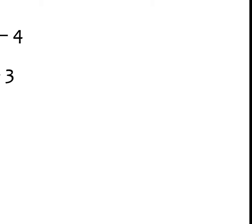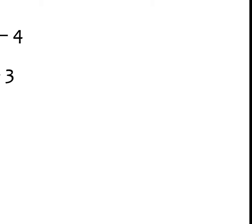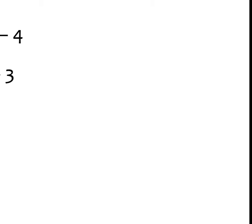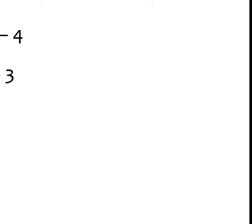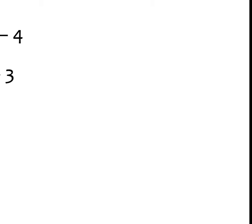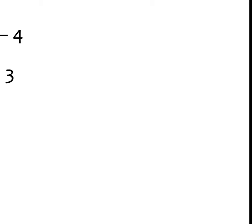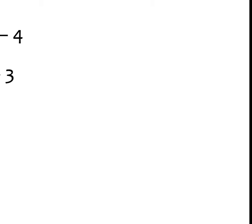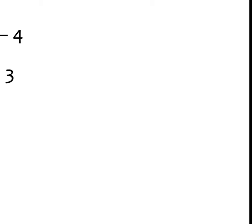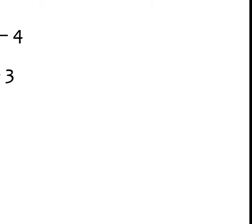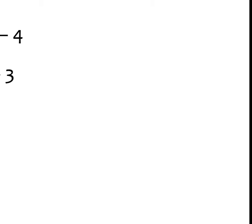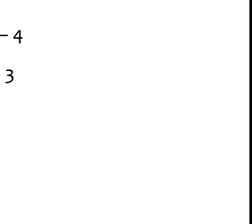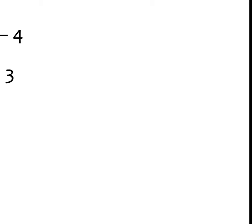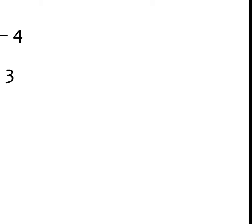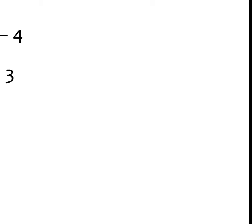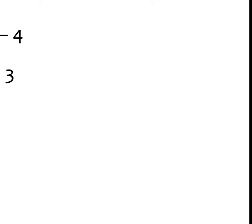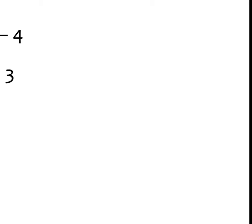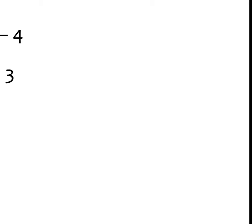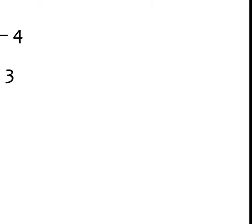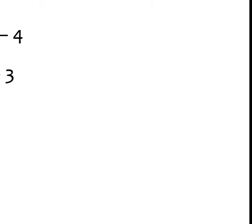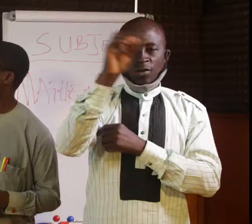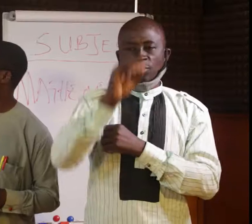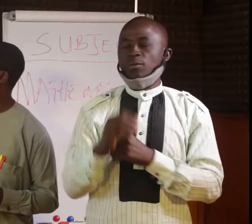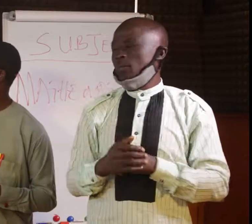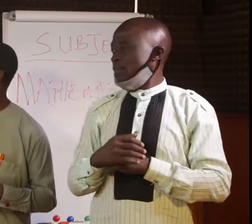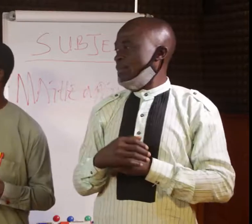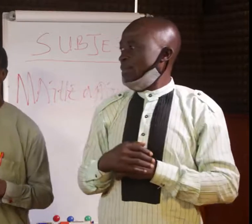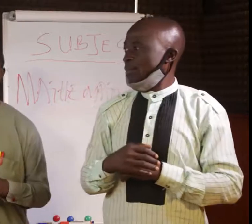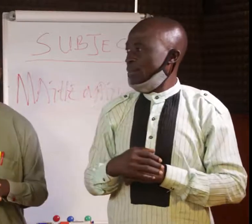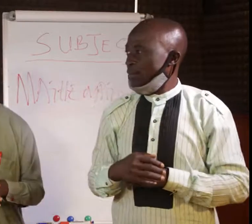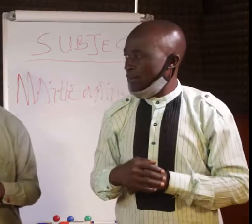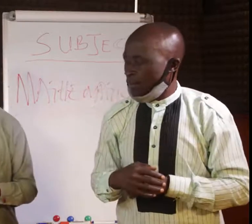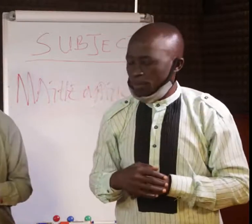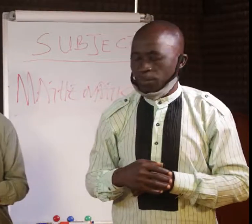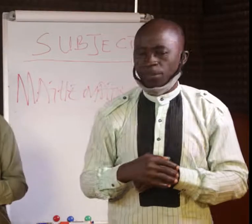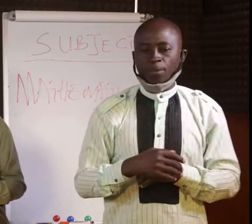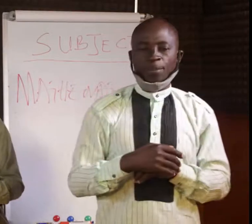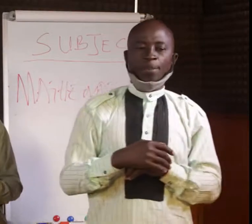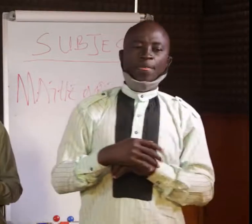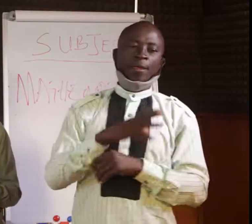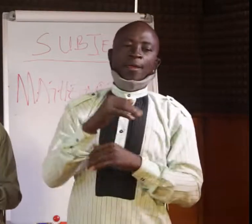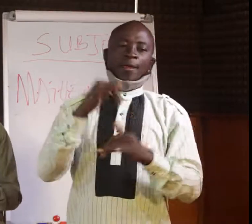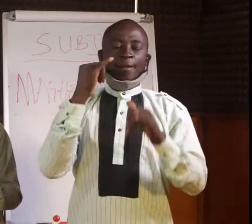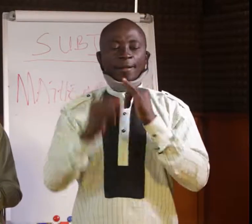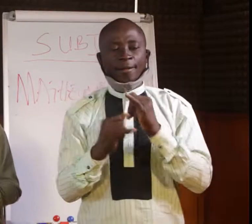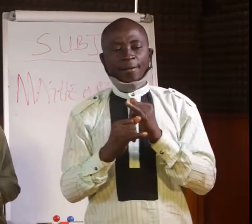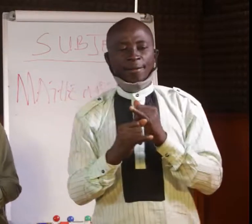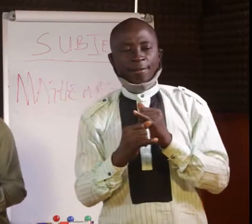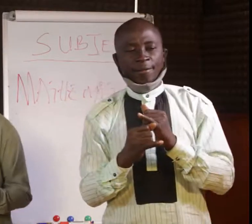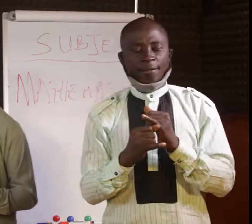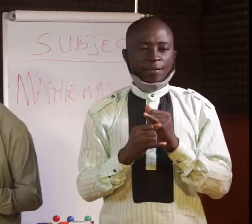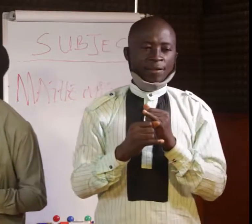7 equals to 0. Now the last form of equation of a